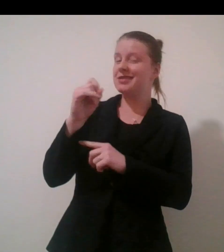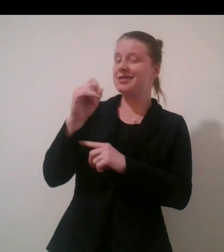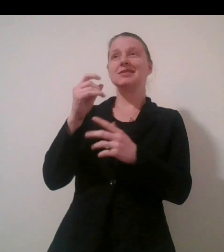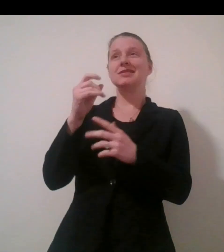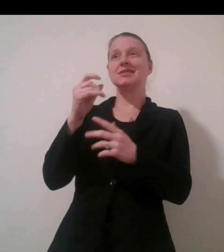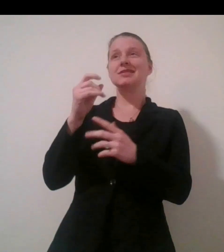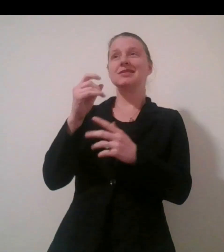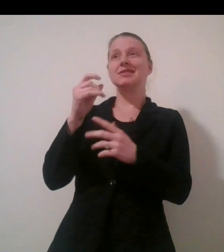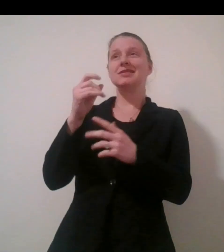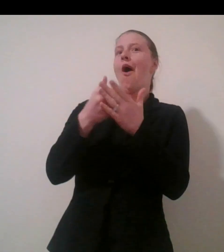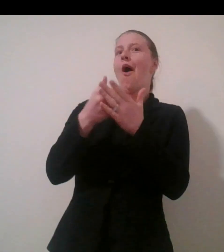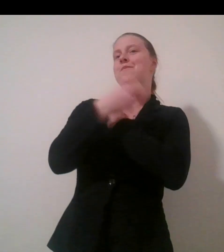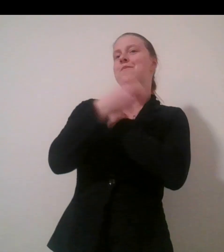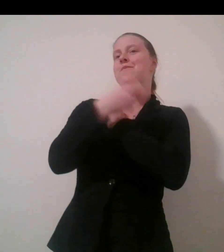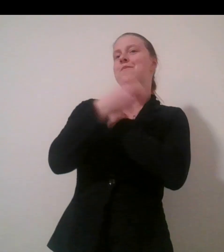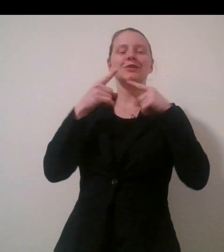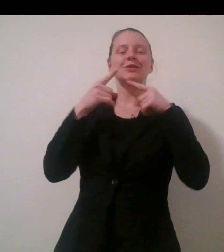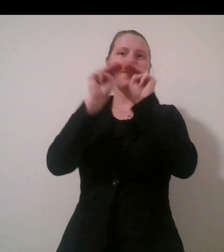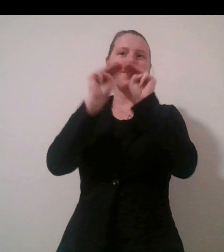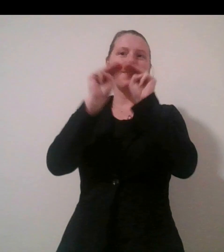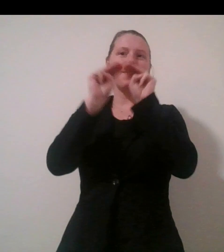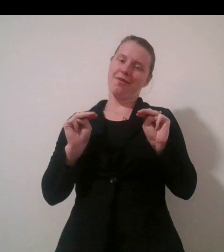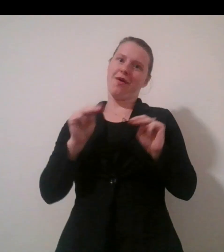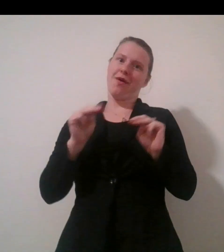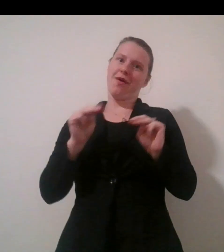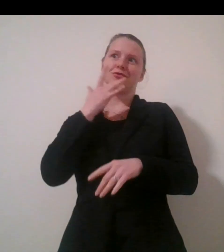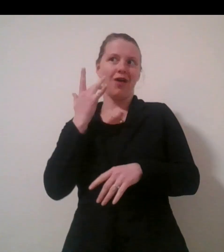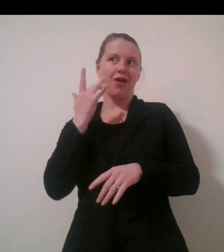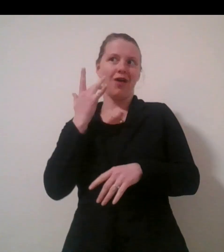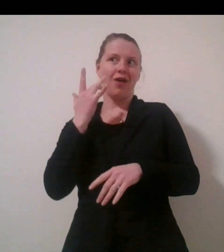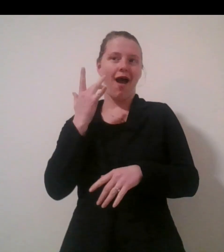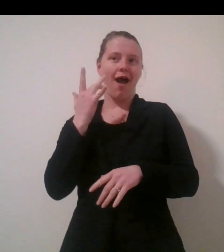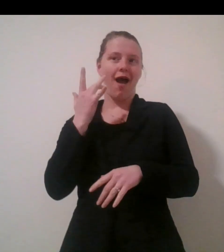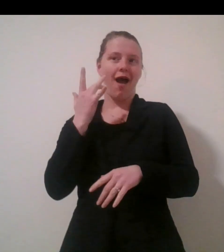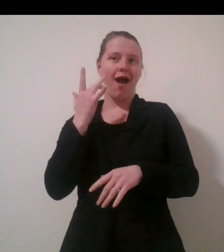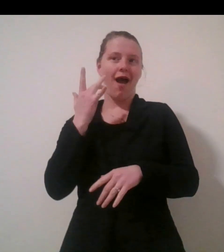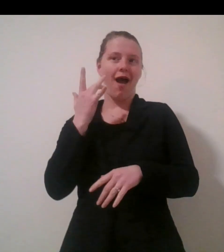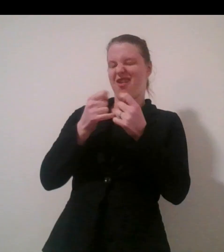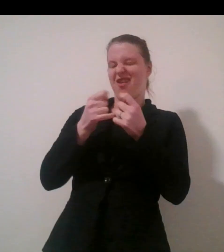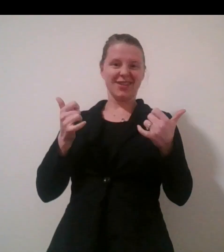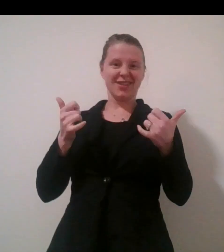or crumbly, the bones in your body are different.